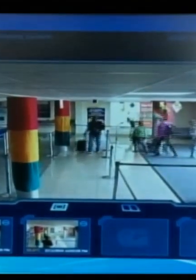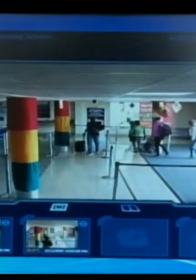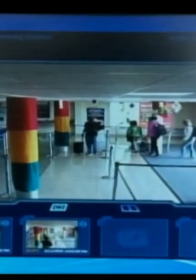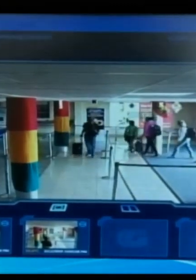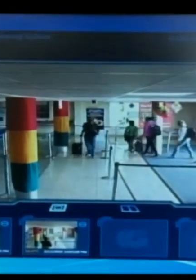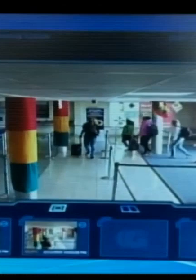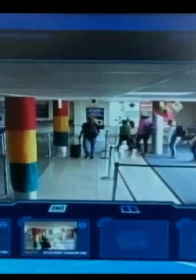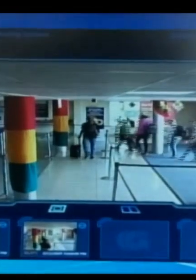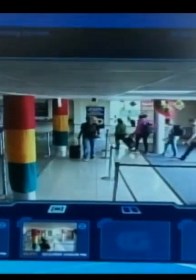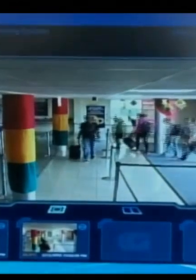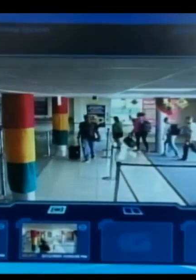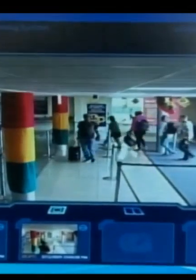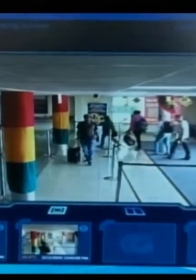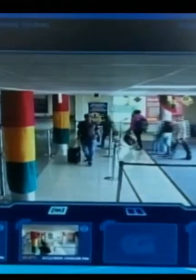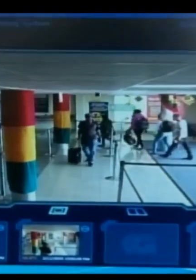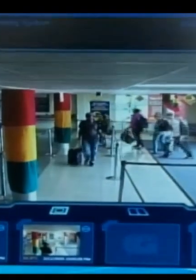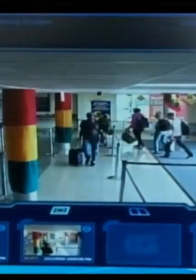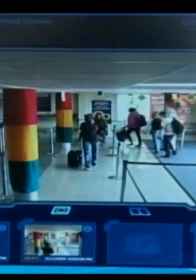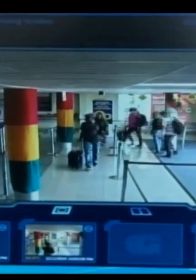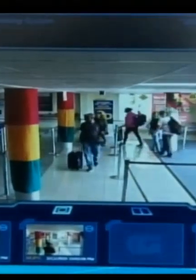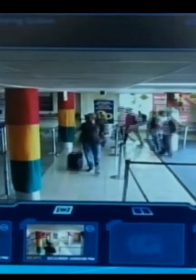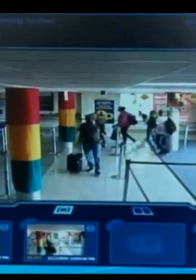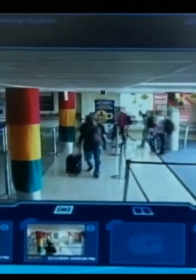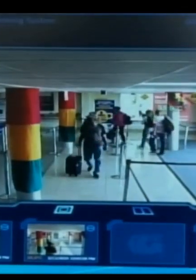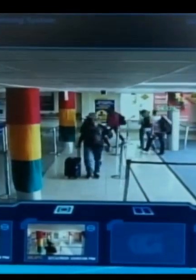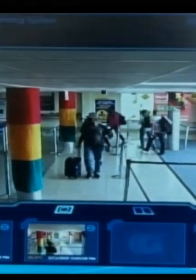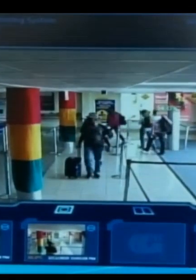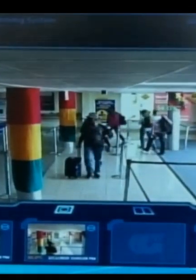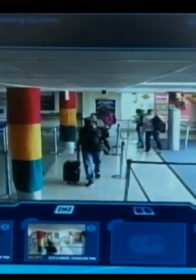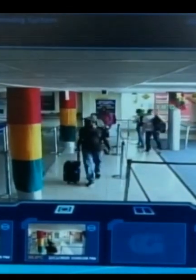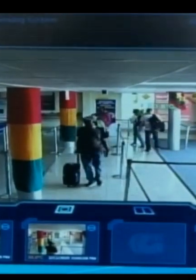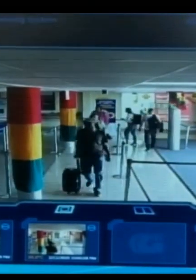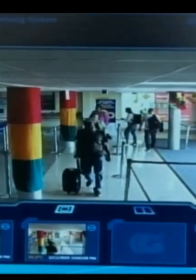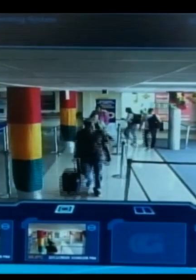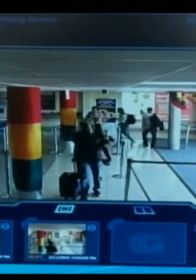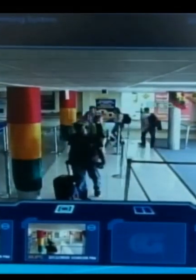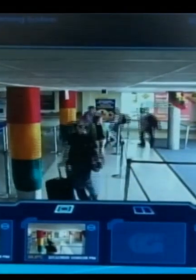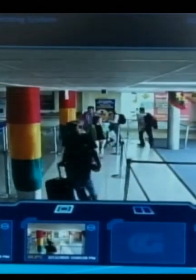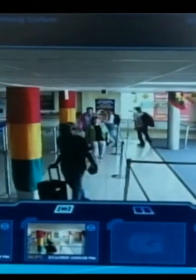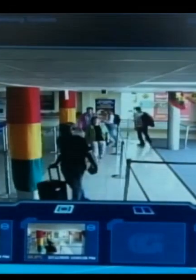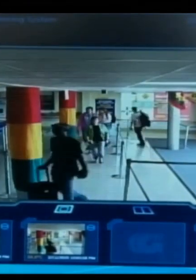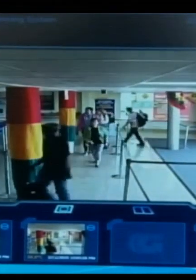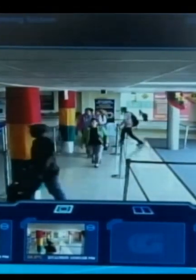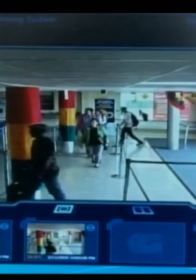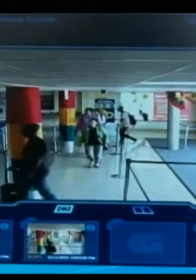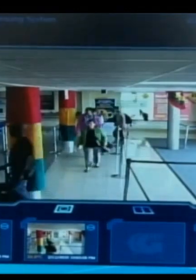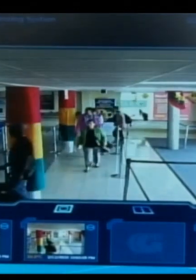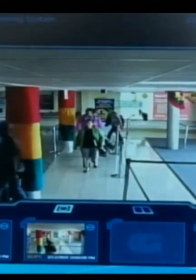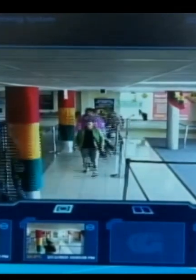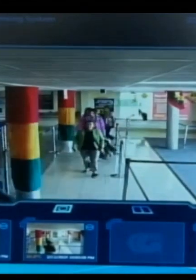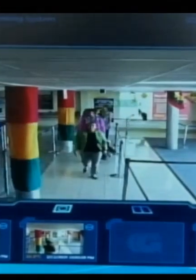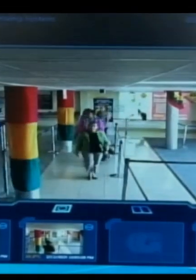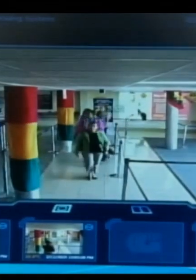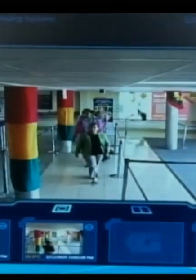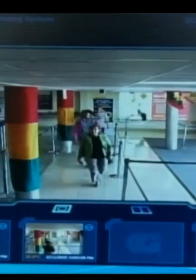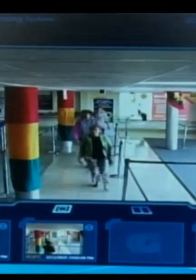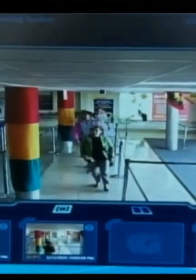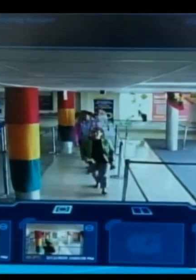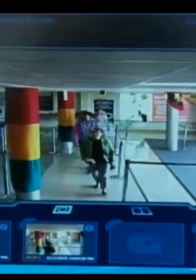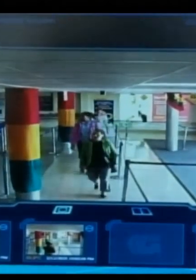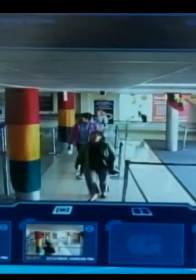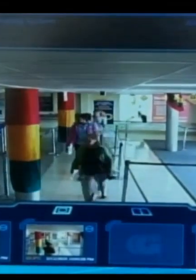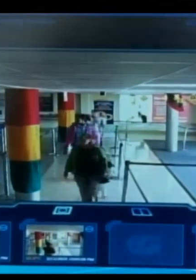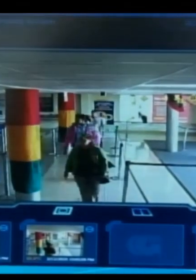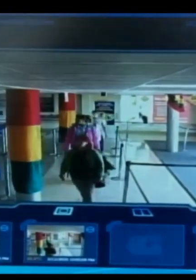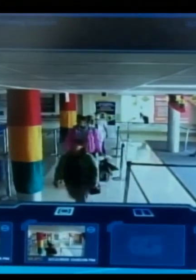to help prevent the introduction of the novel coronavirus to the country. The diplomats detailed the screening process they went through on